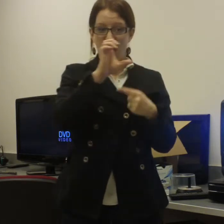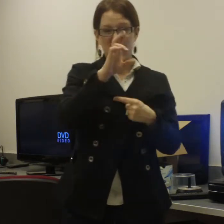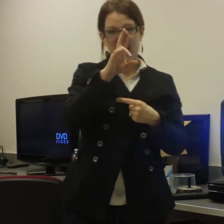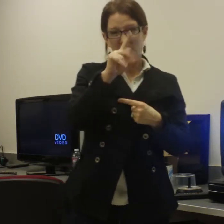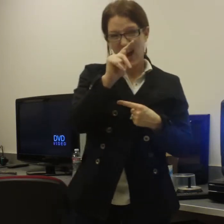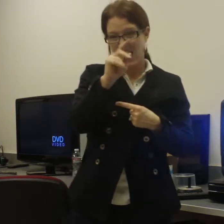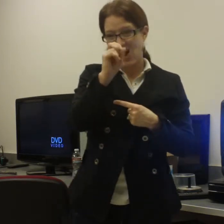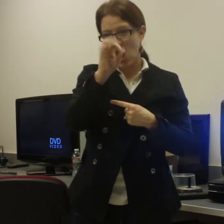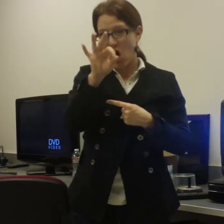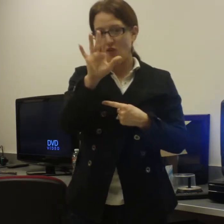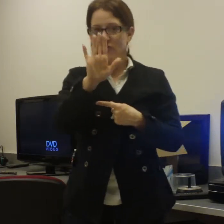Okay.